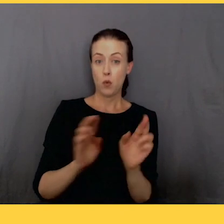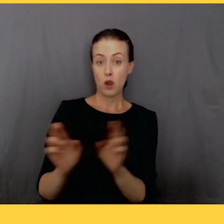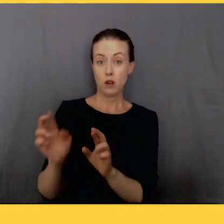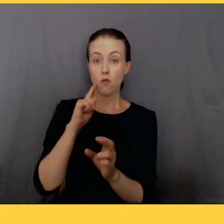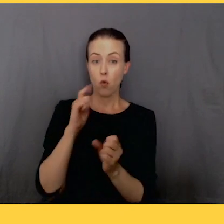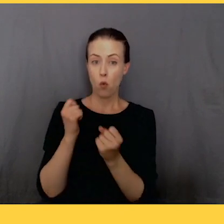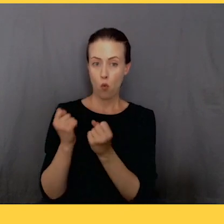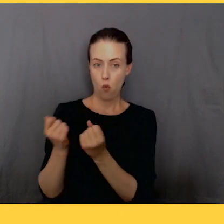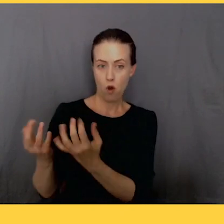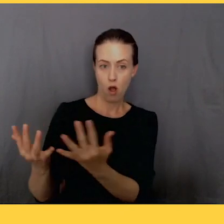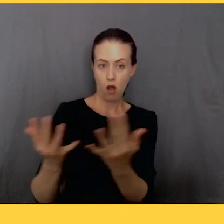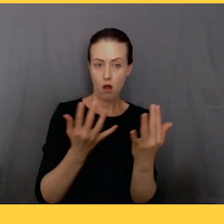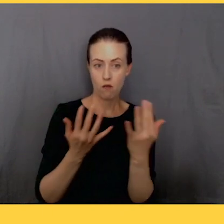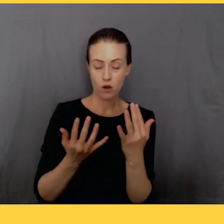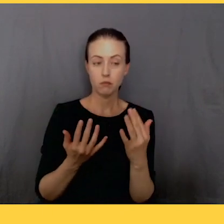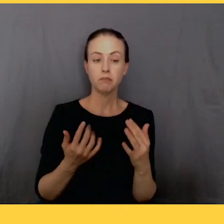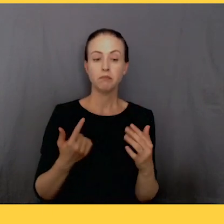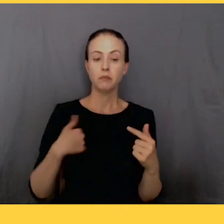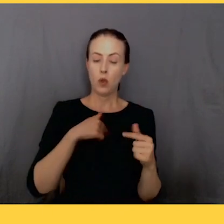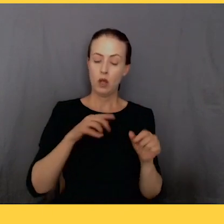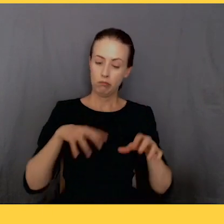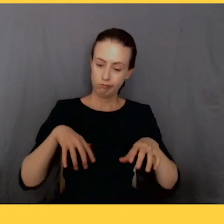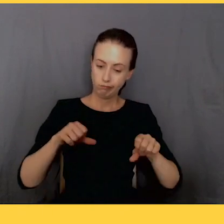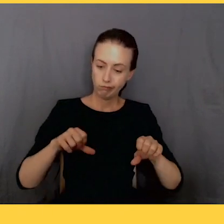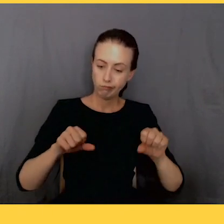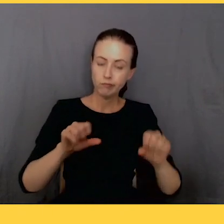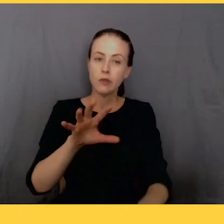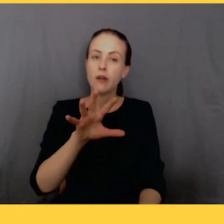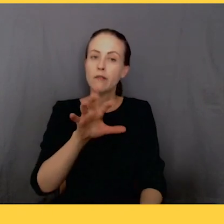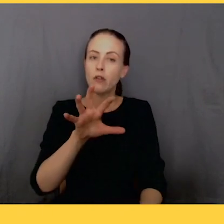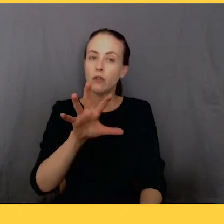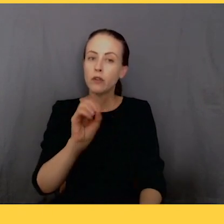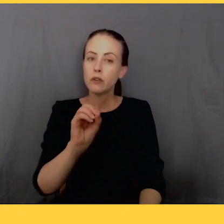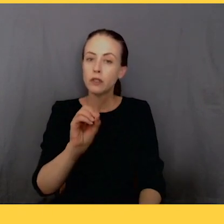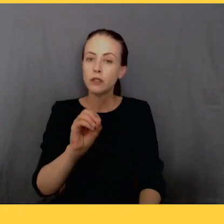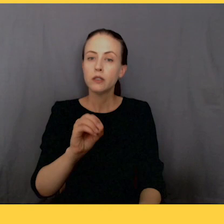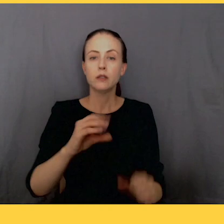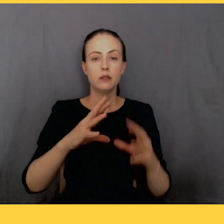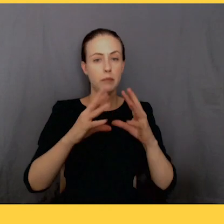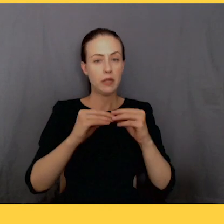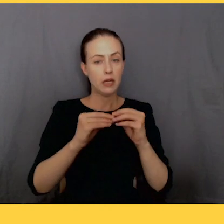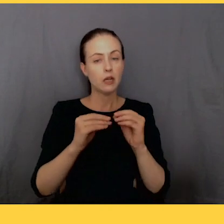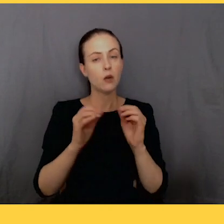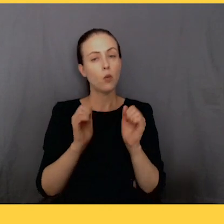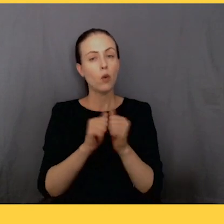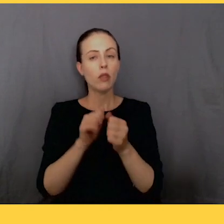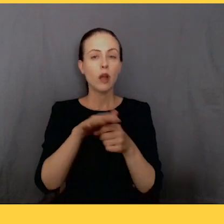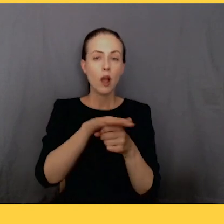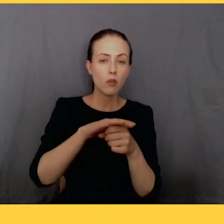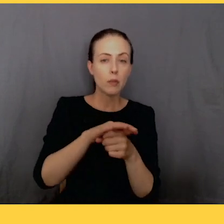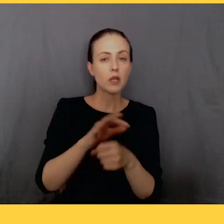over 550 meetings and presentations with local government, public safety partners, tribal